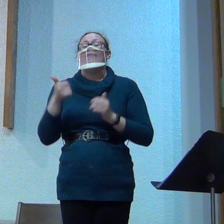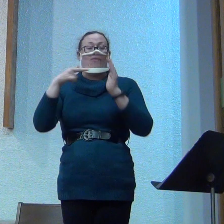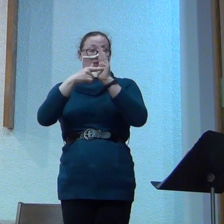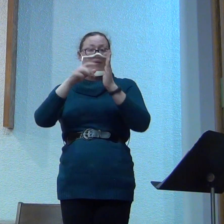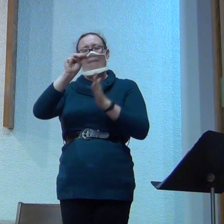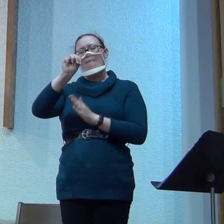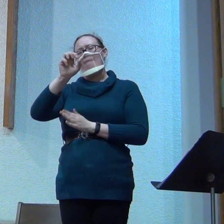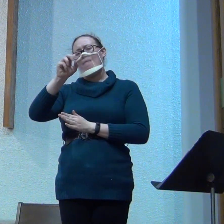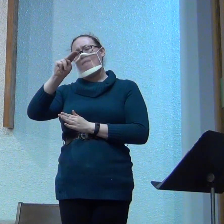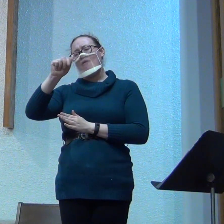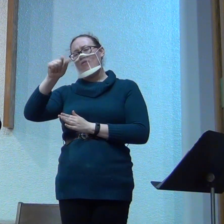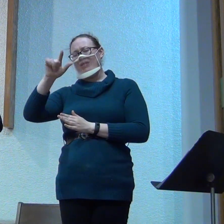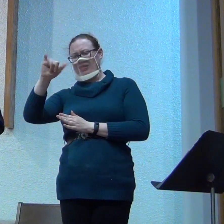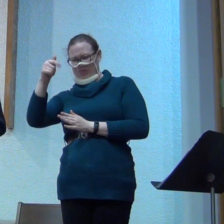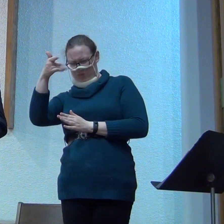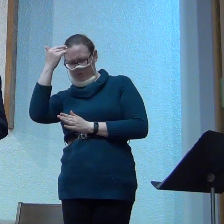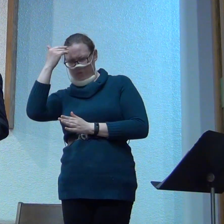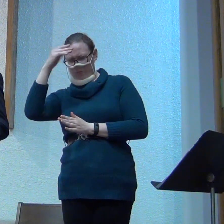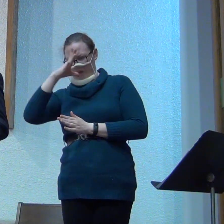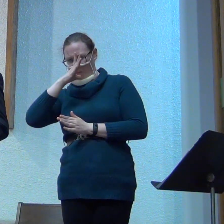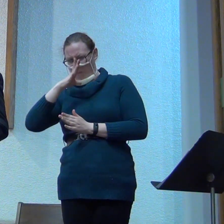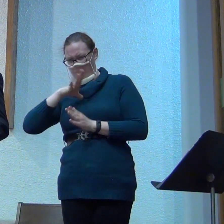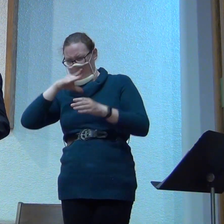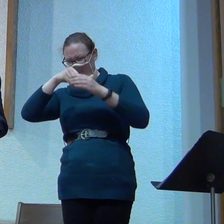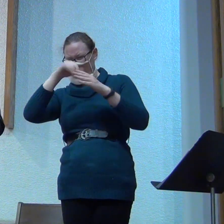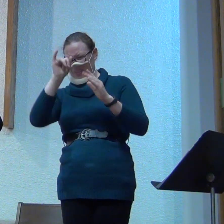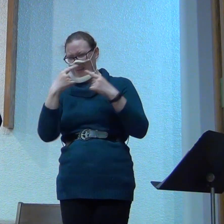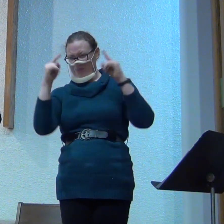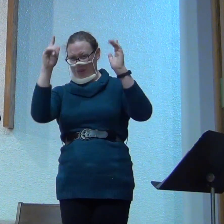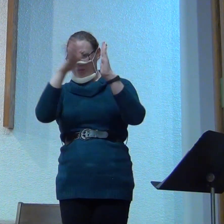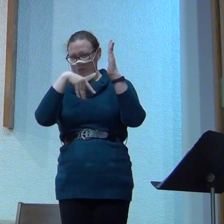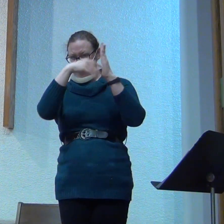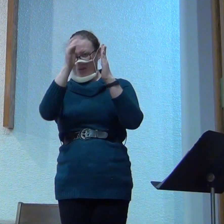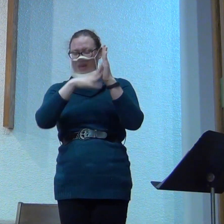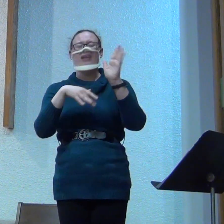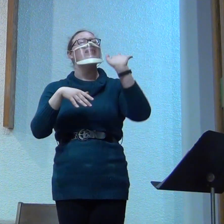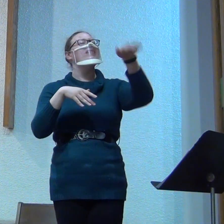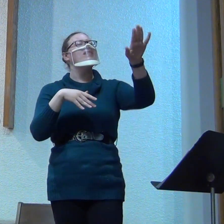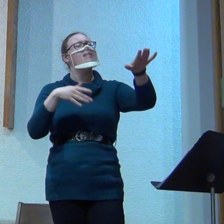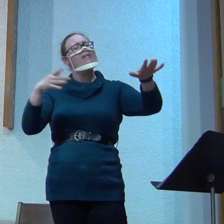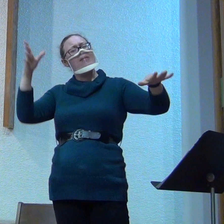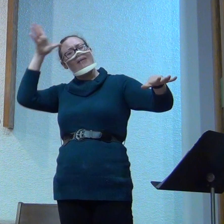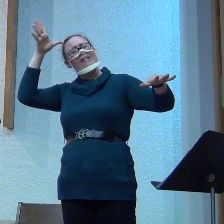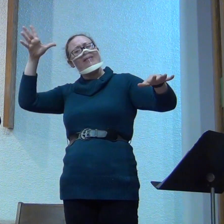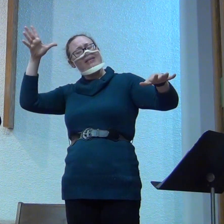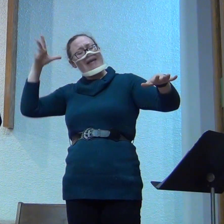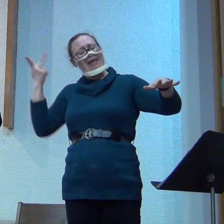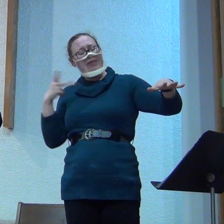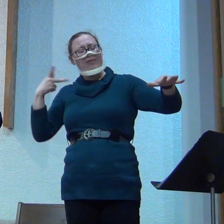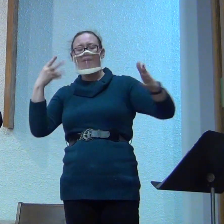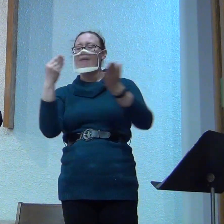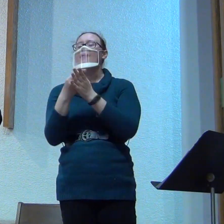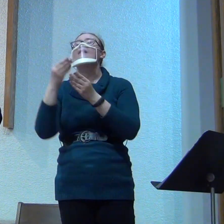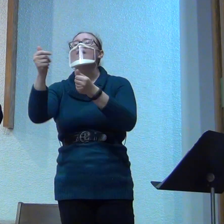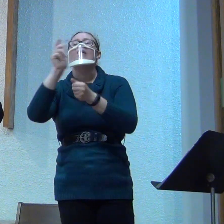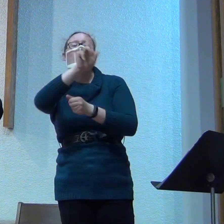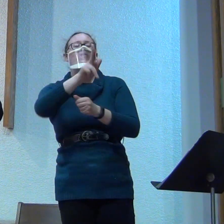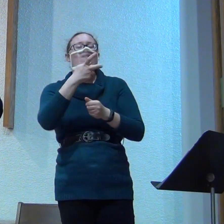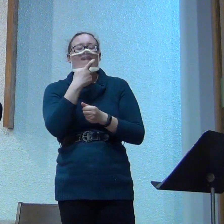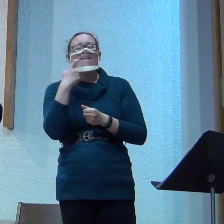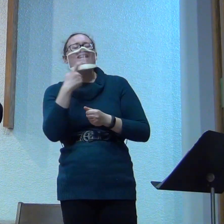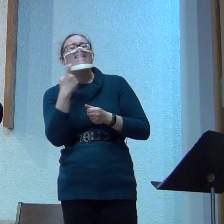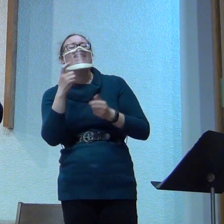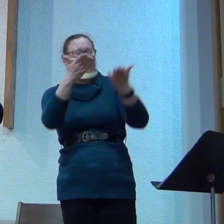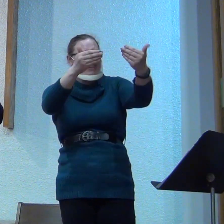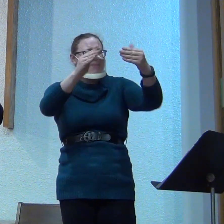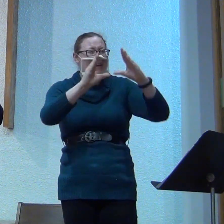Or the Mona Lisa's mother, "After all that money your father and I spent on braces, Mona,